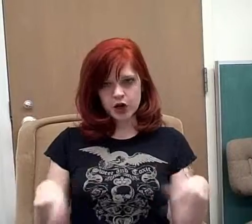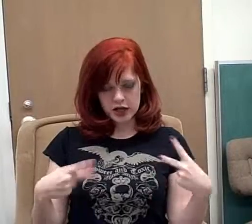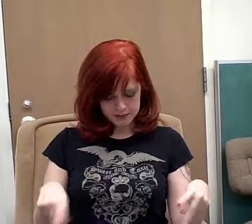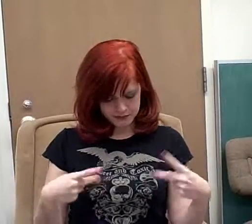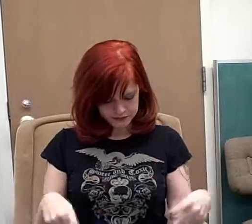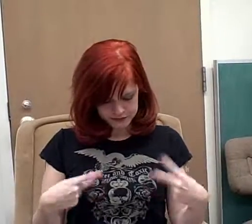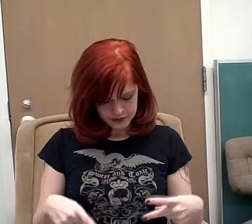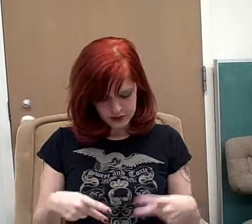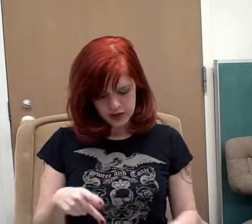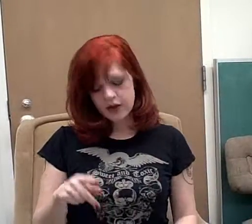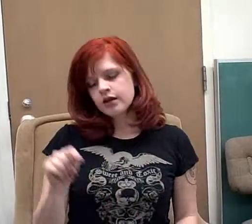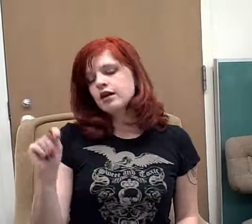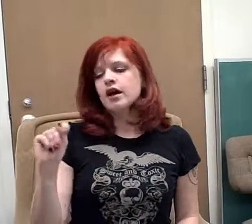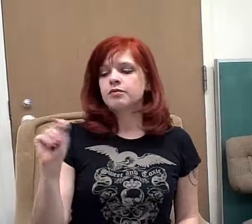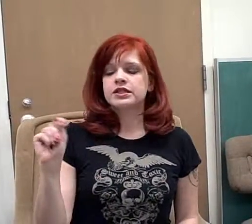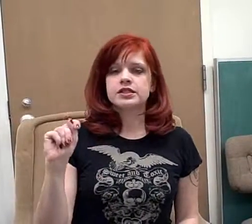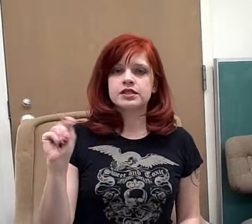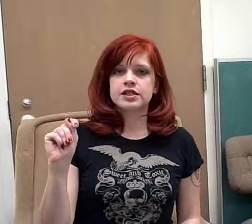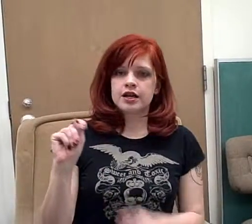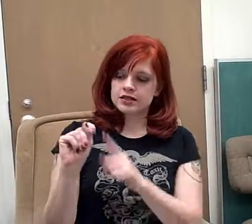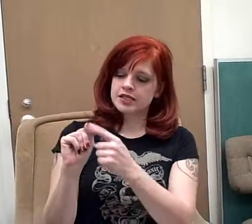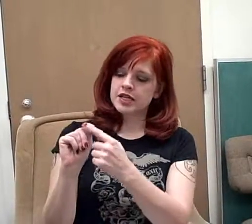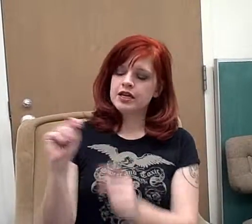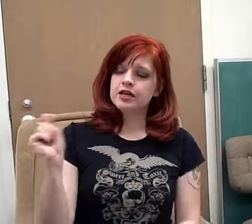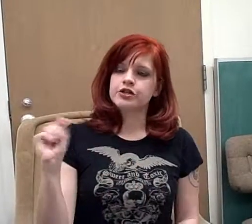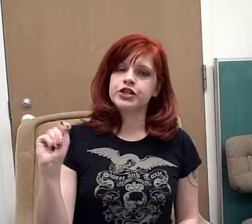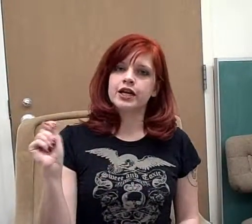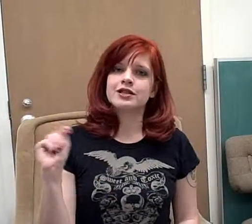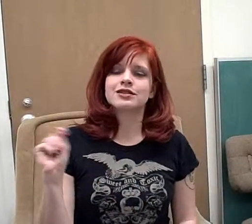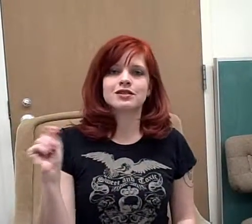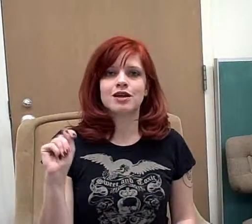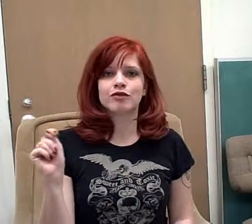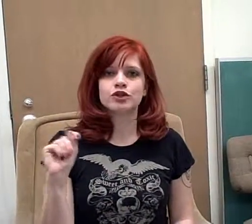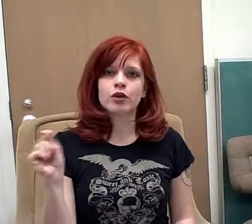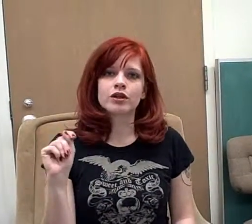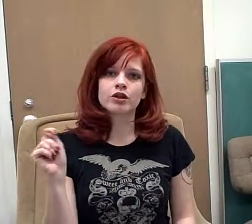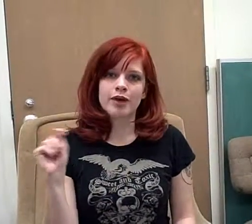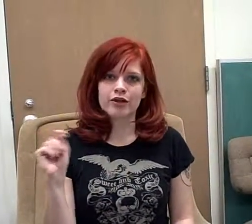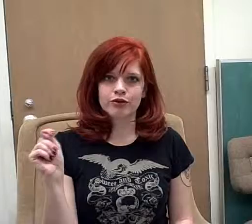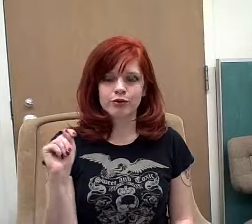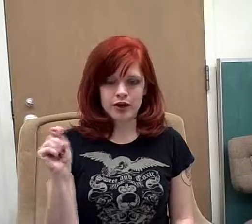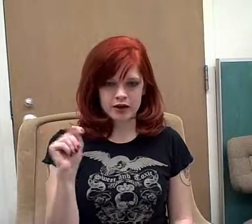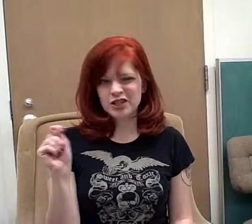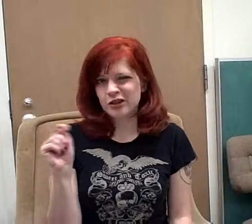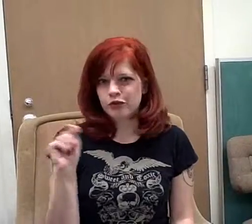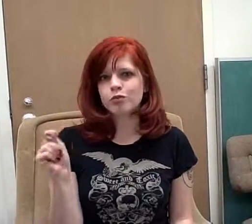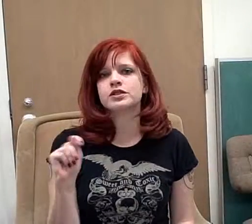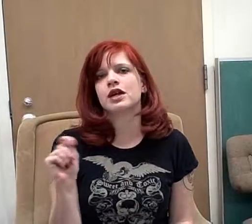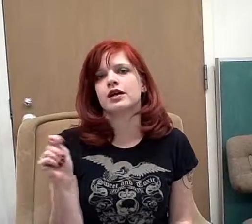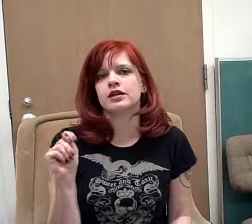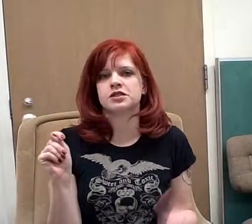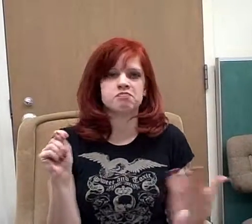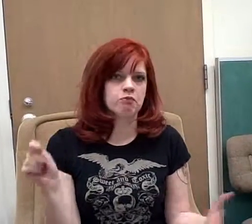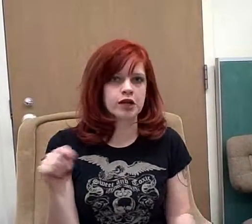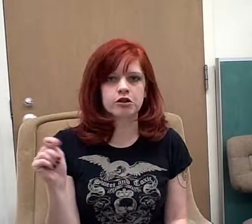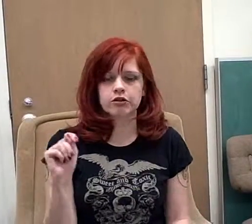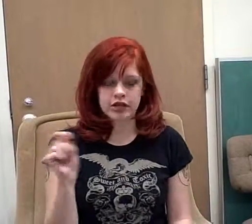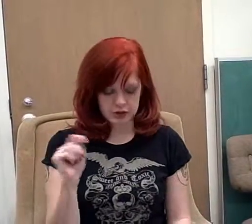party. This is the sign, it's a T and you shake it. This is the sign for toilet or bathroom. It's an informal sign. It's regularly